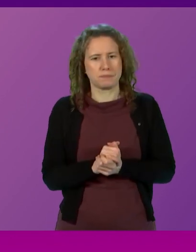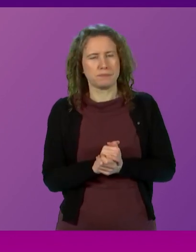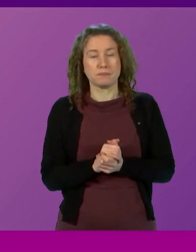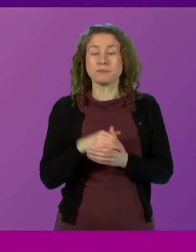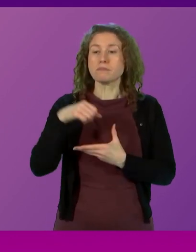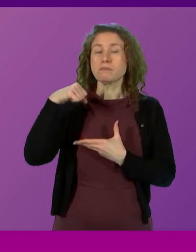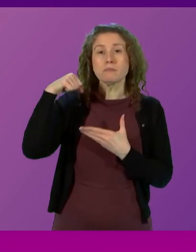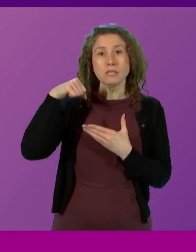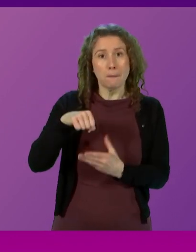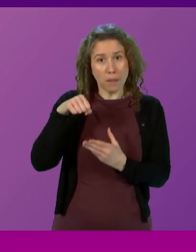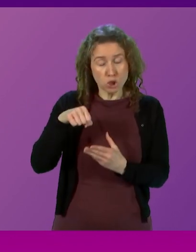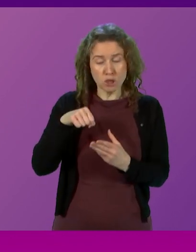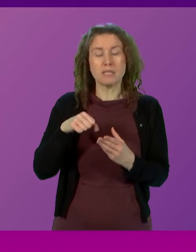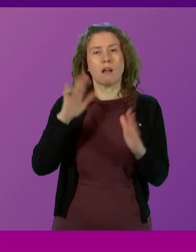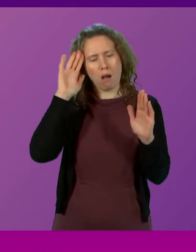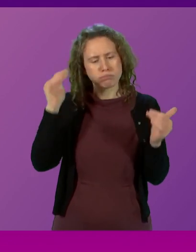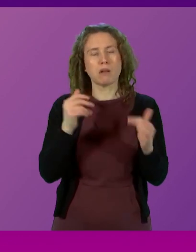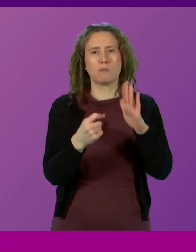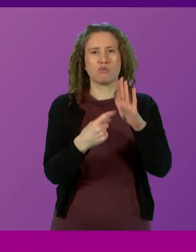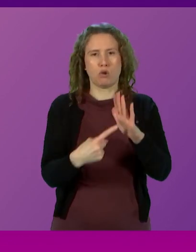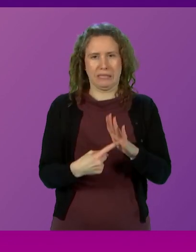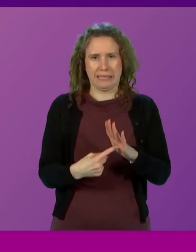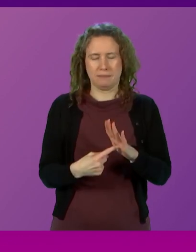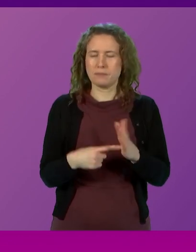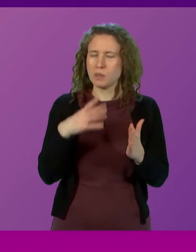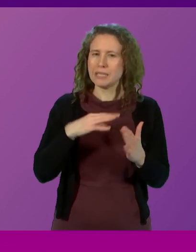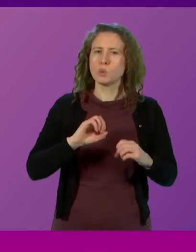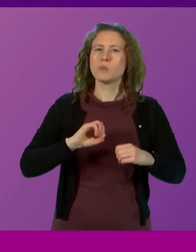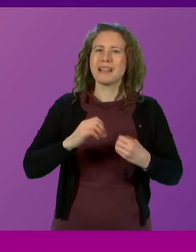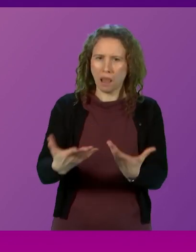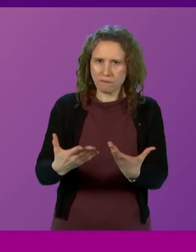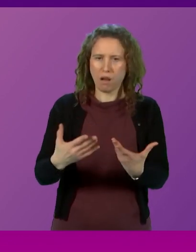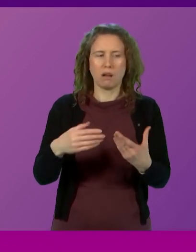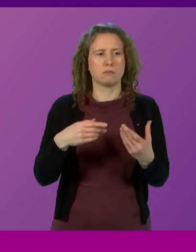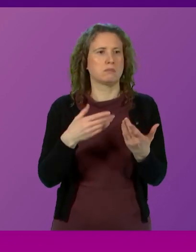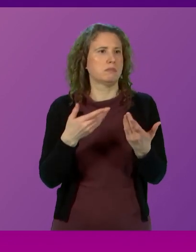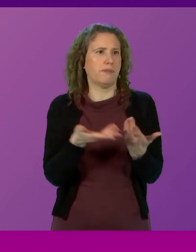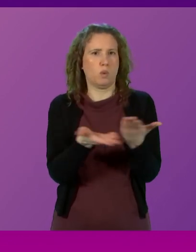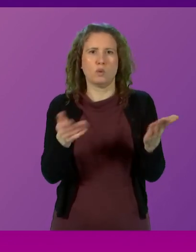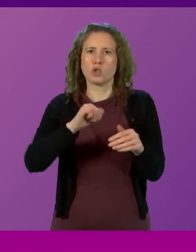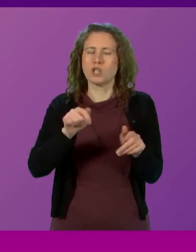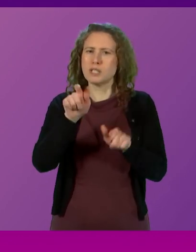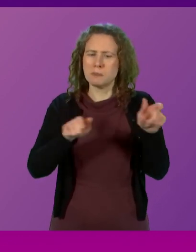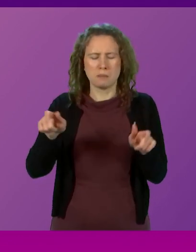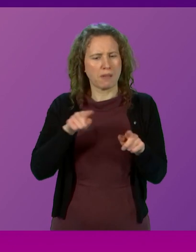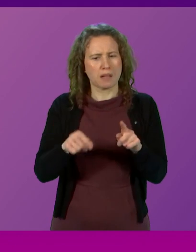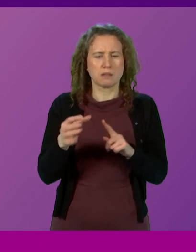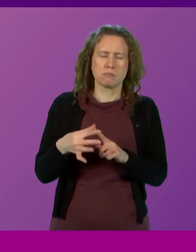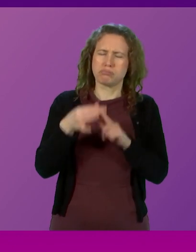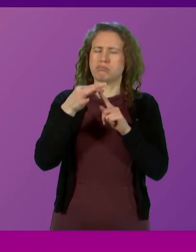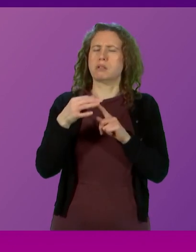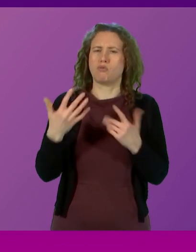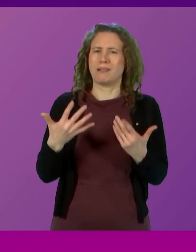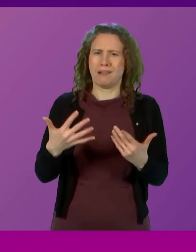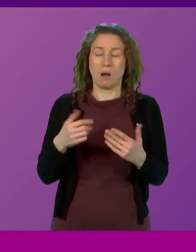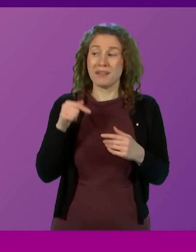Budgets are about priorities and the need to deliver on the priorities of the Scotch people could not be greater at this time. But this government